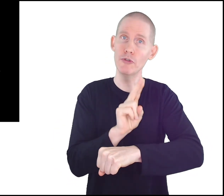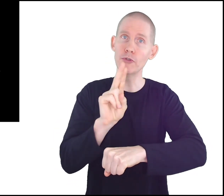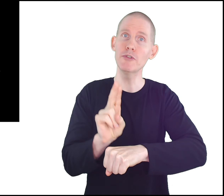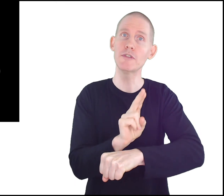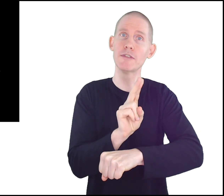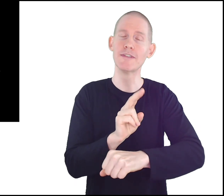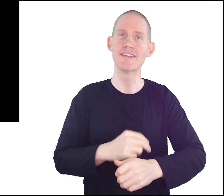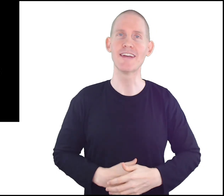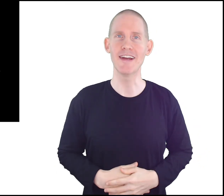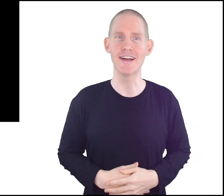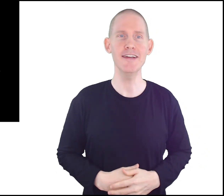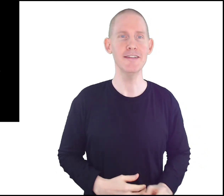use.